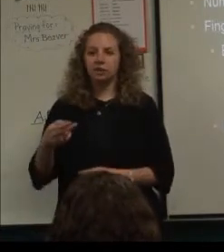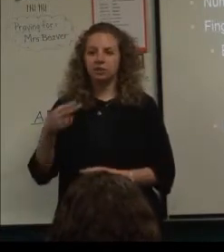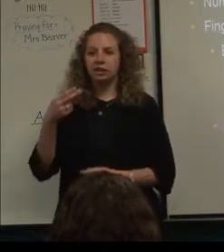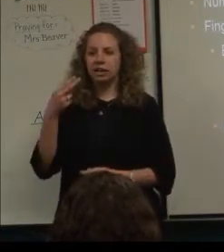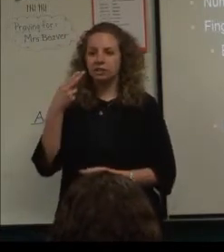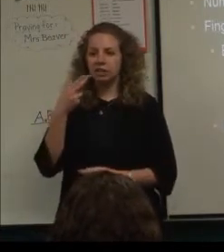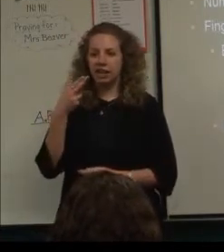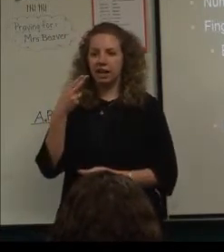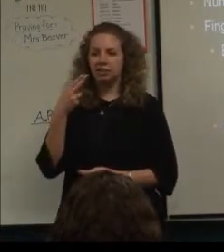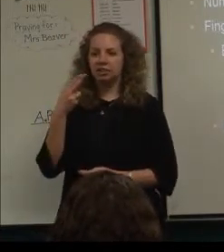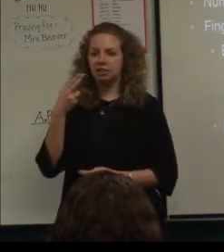first. Okay, so I did